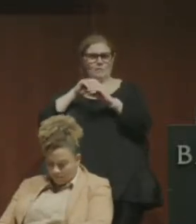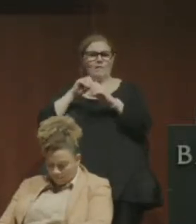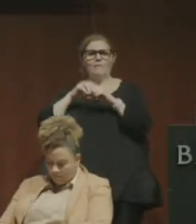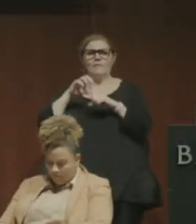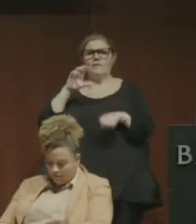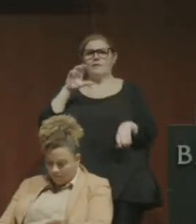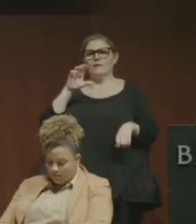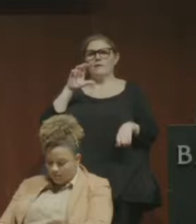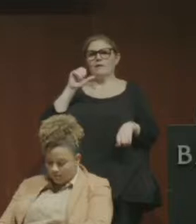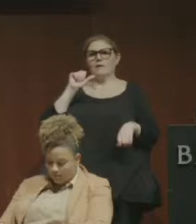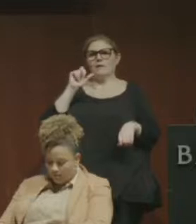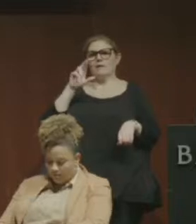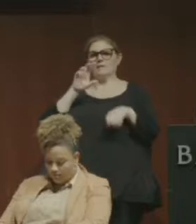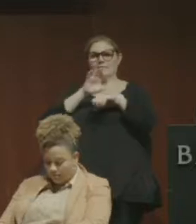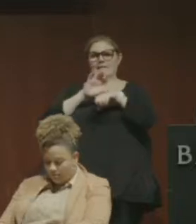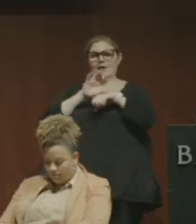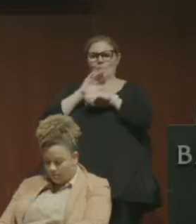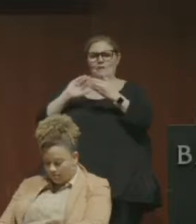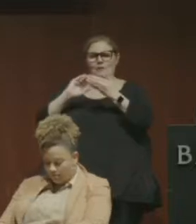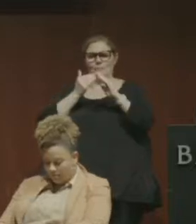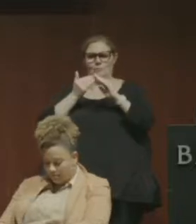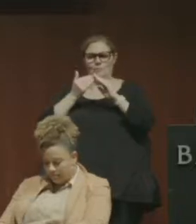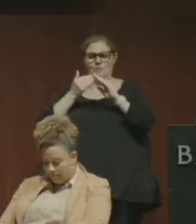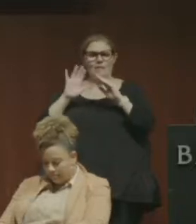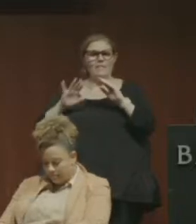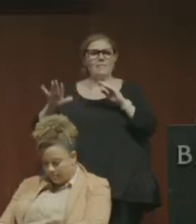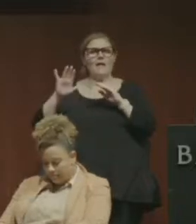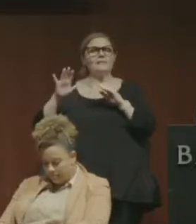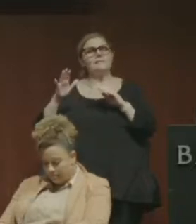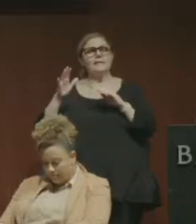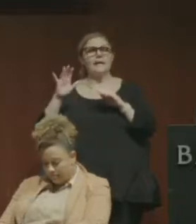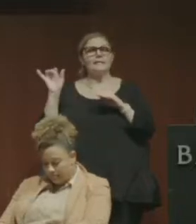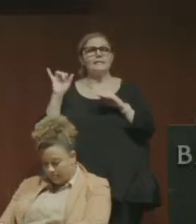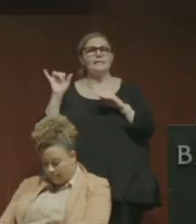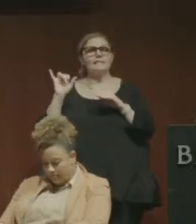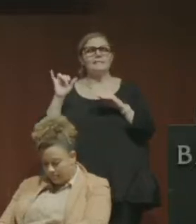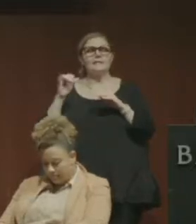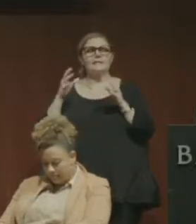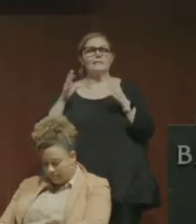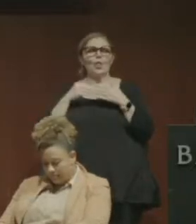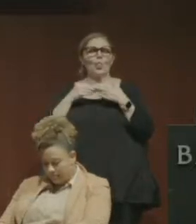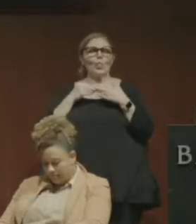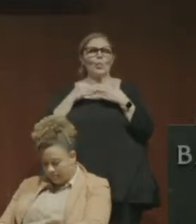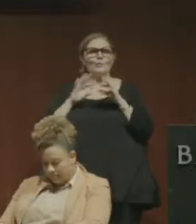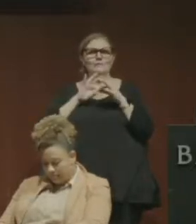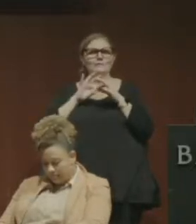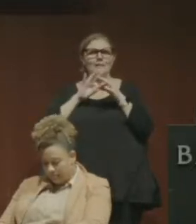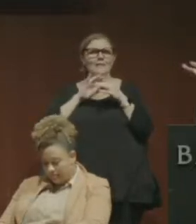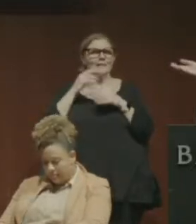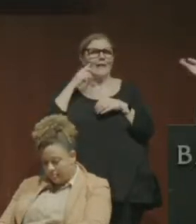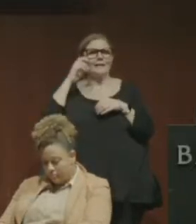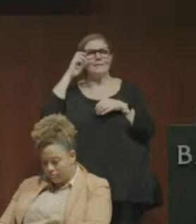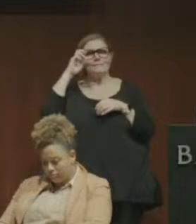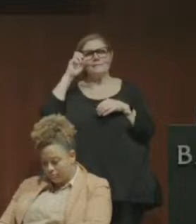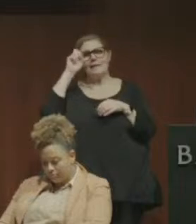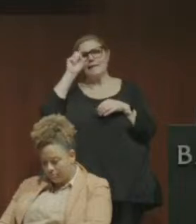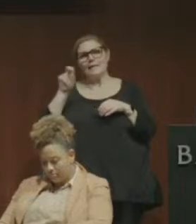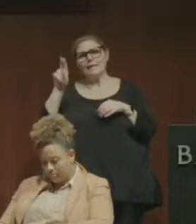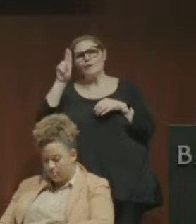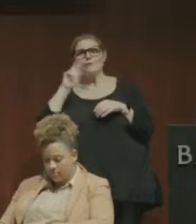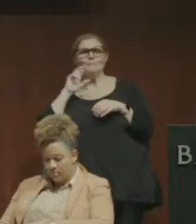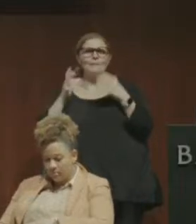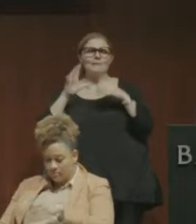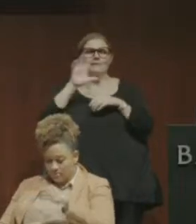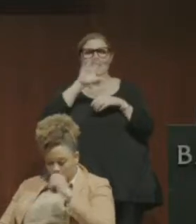for the Caribbean Community, which is sort of like a loose union similar to the EU or maybe the African Free